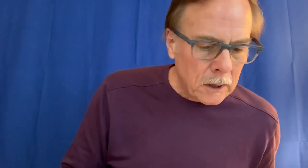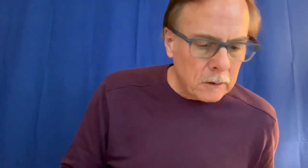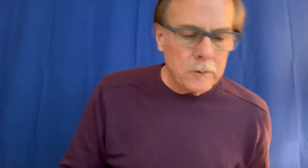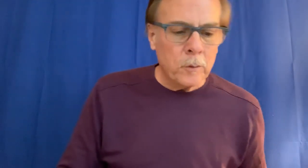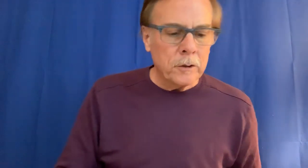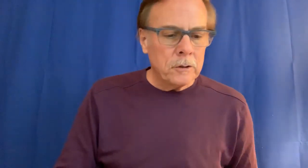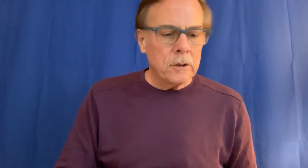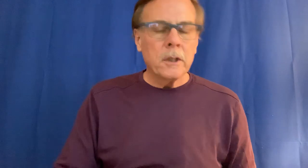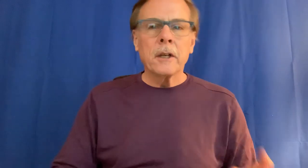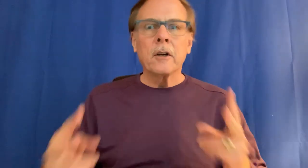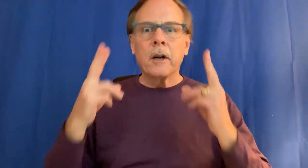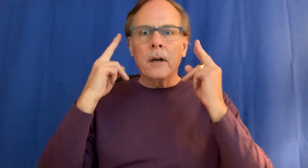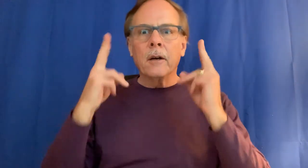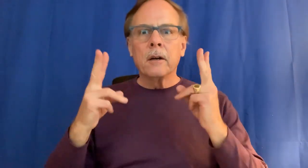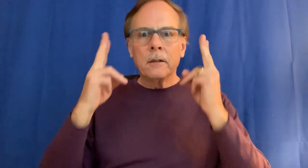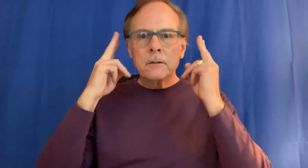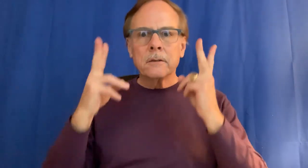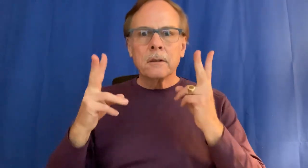294. We're just cutting our hair.